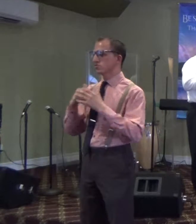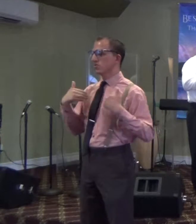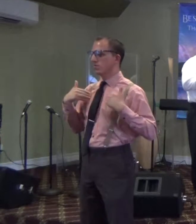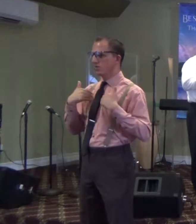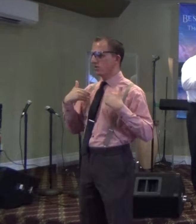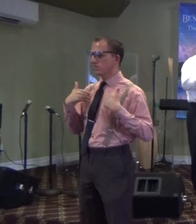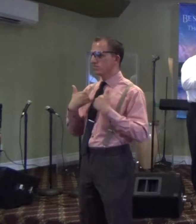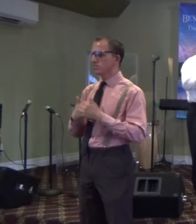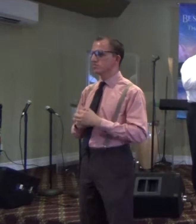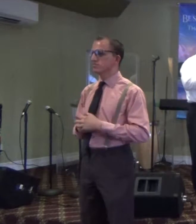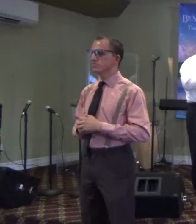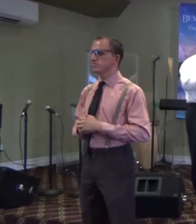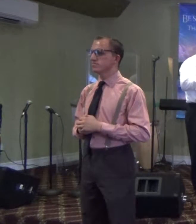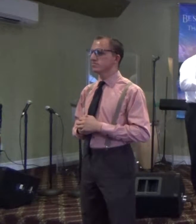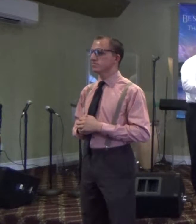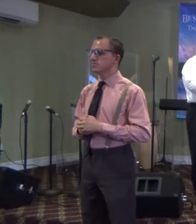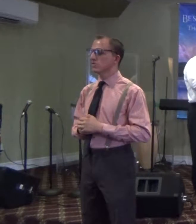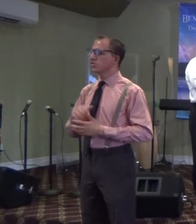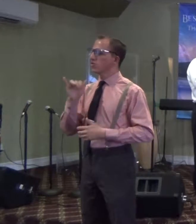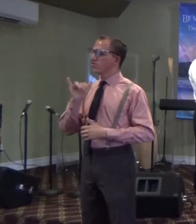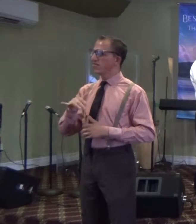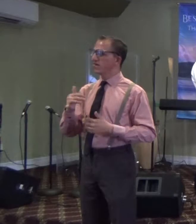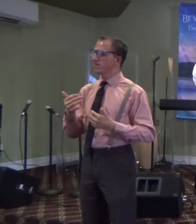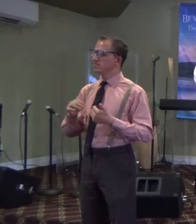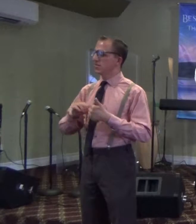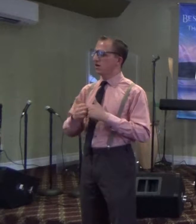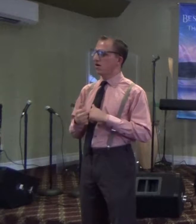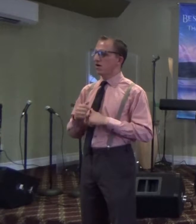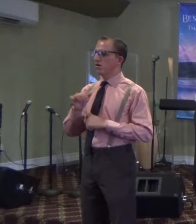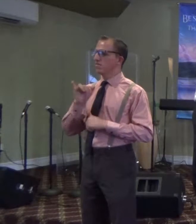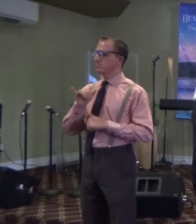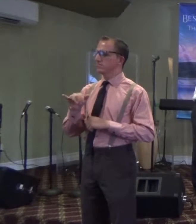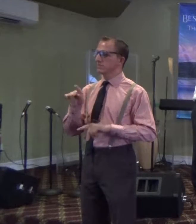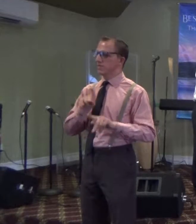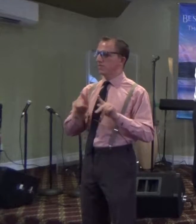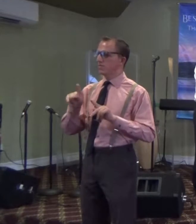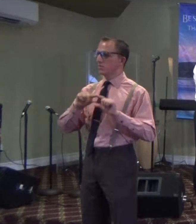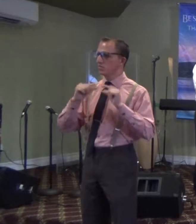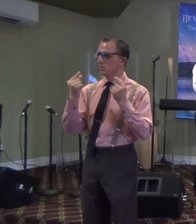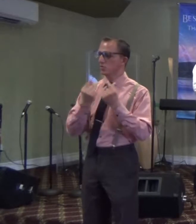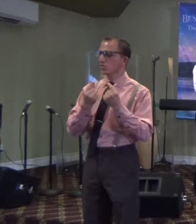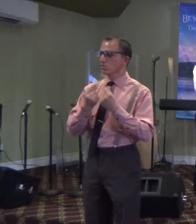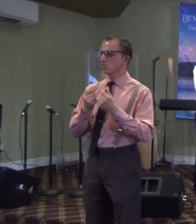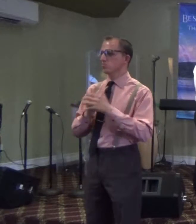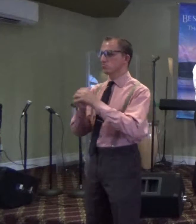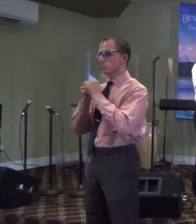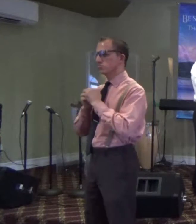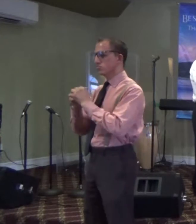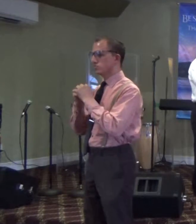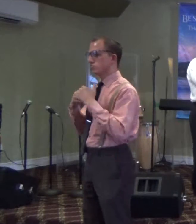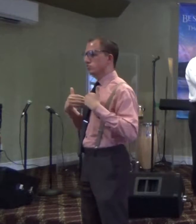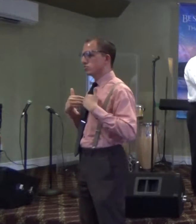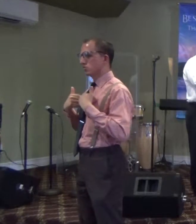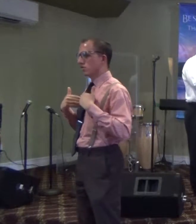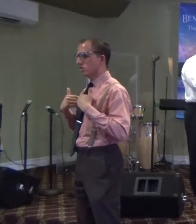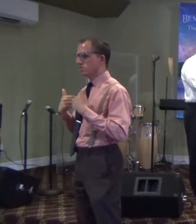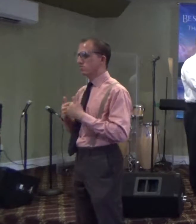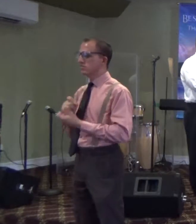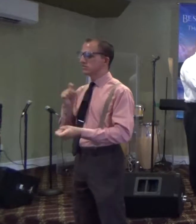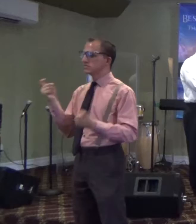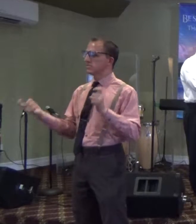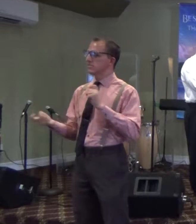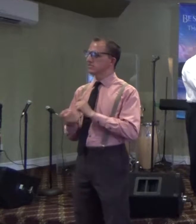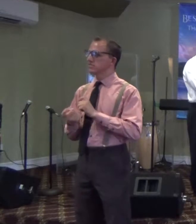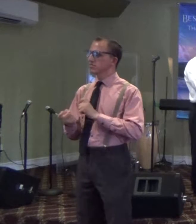Pero esa es la manera But that's the de way interpretar to interpret los acontecimients the events de